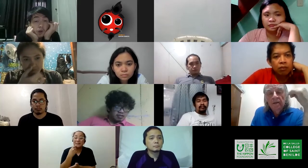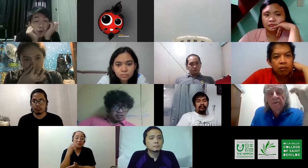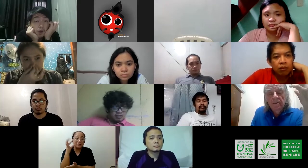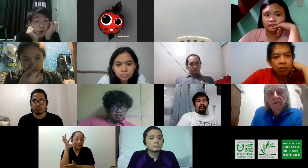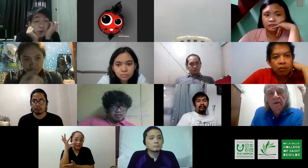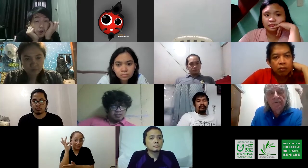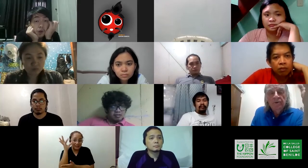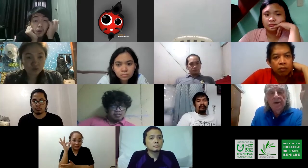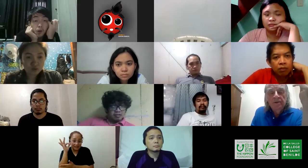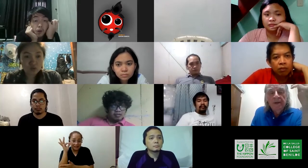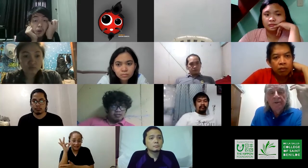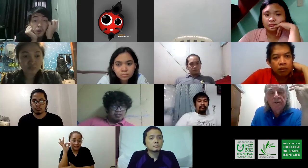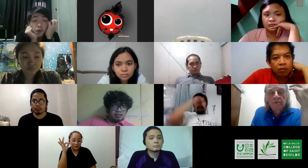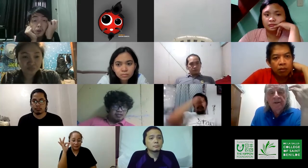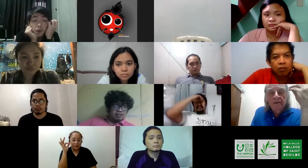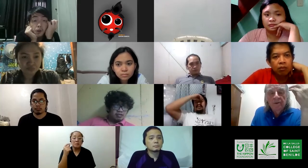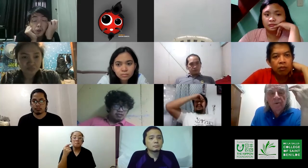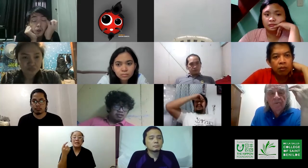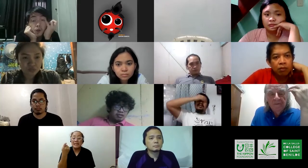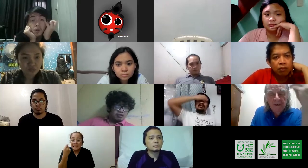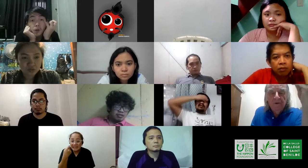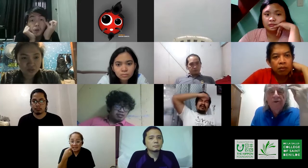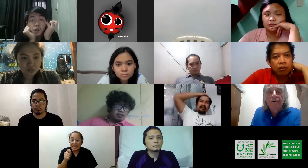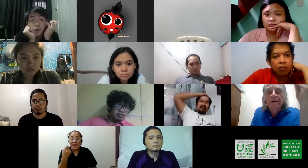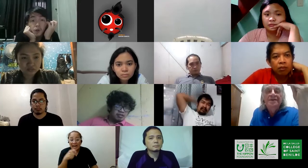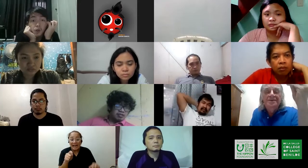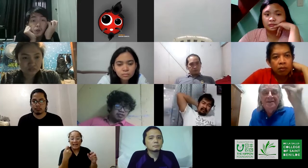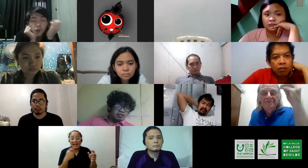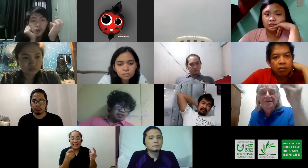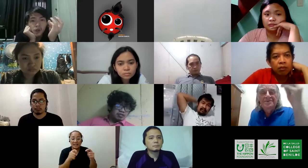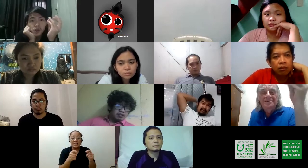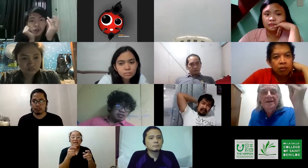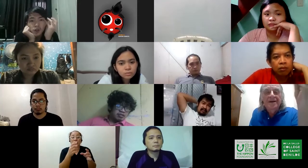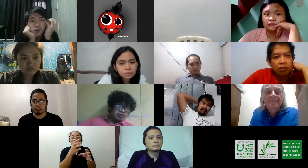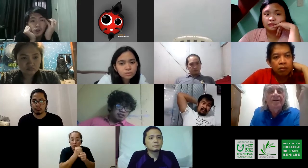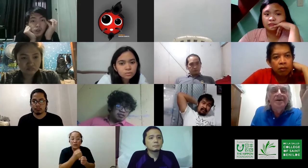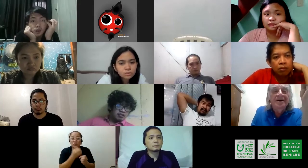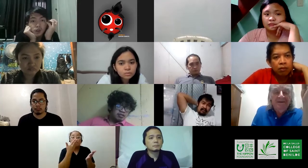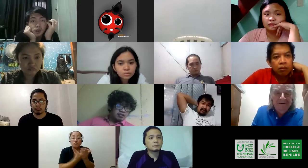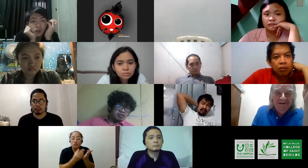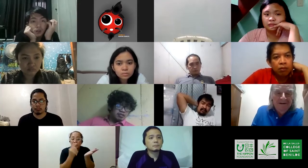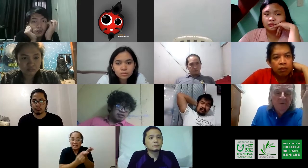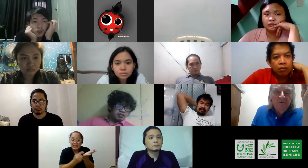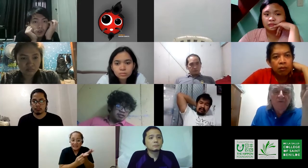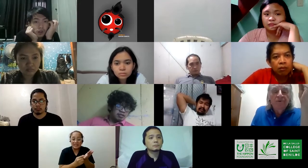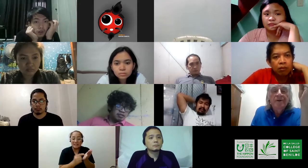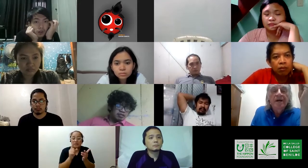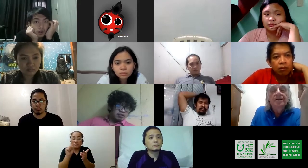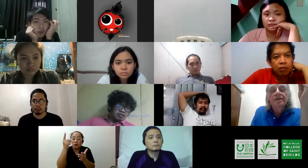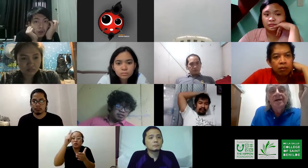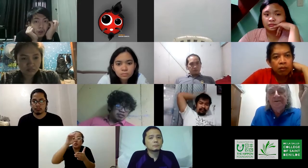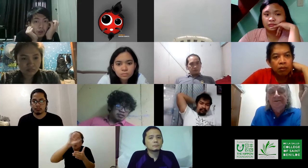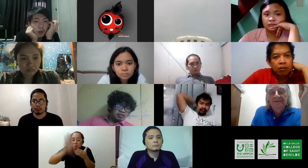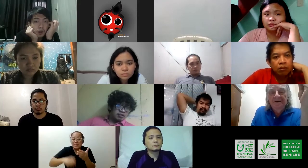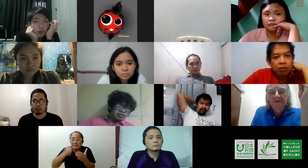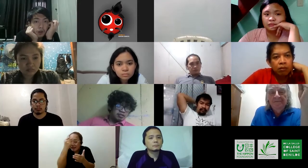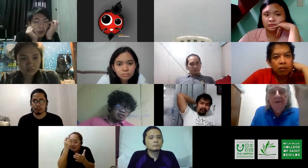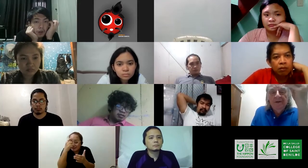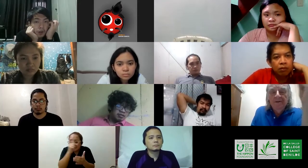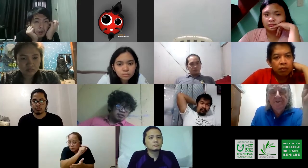I'm trying to make sure that you get good grades and you understand everything before you take the test, because, you